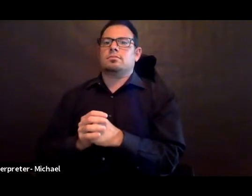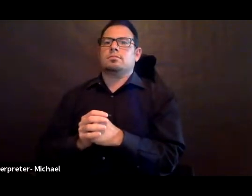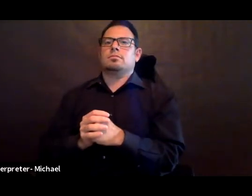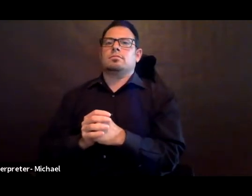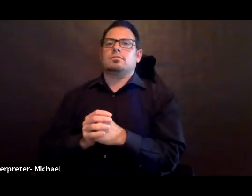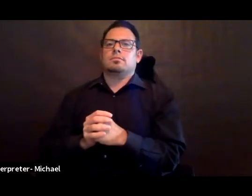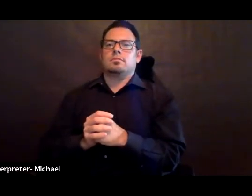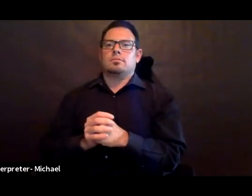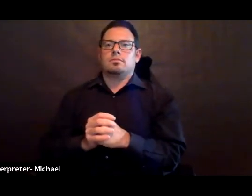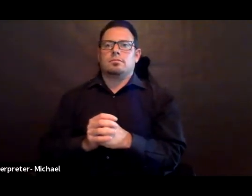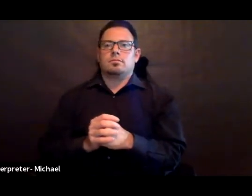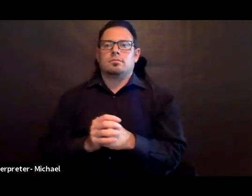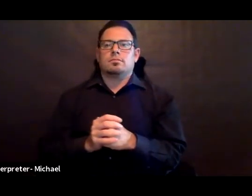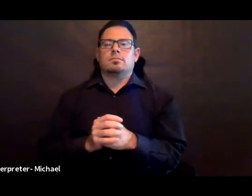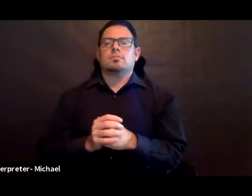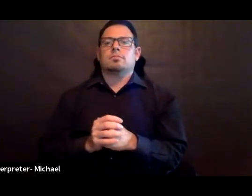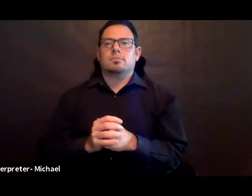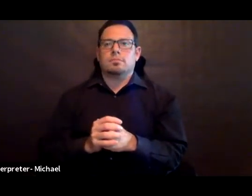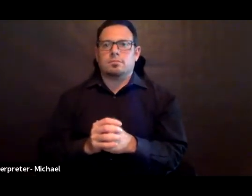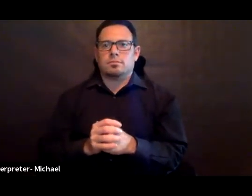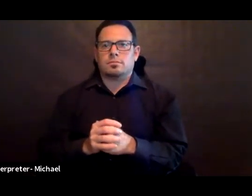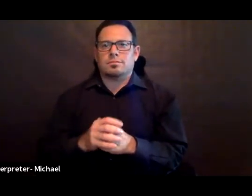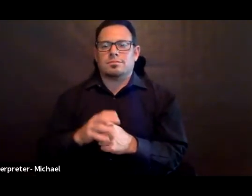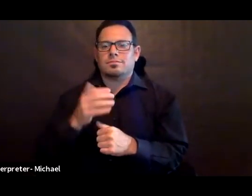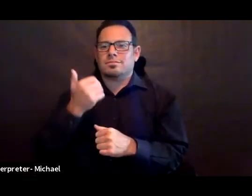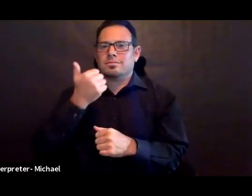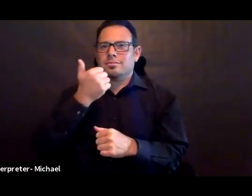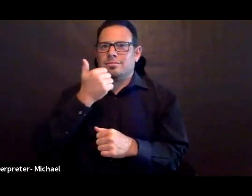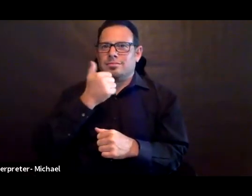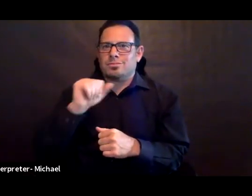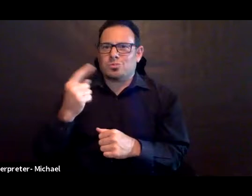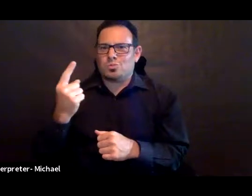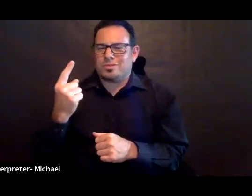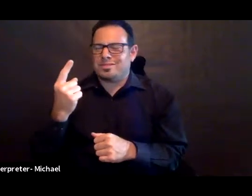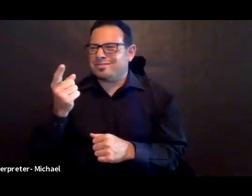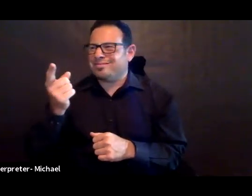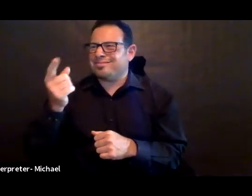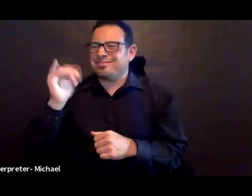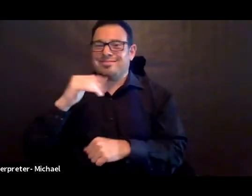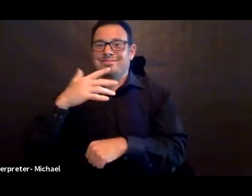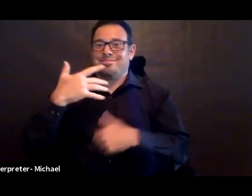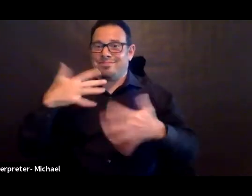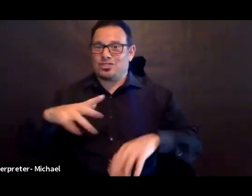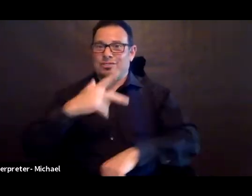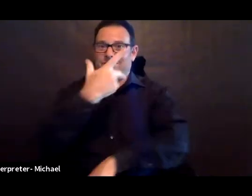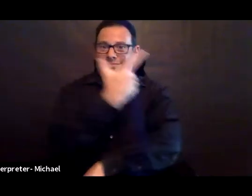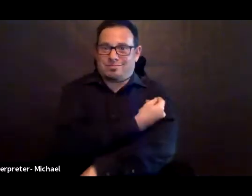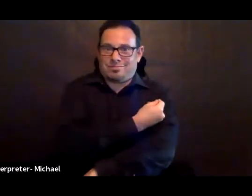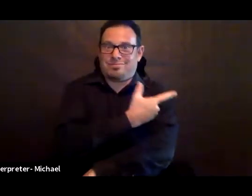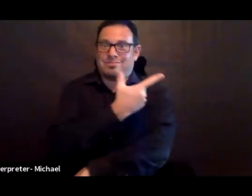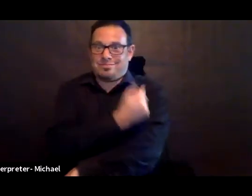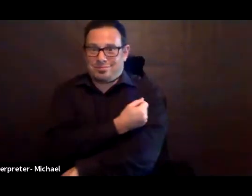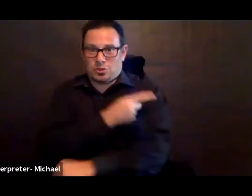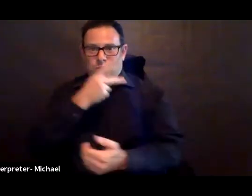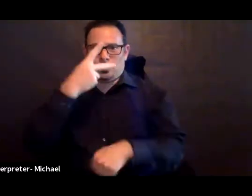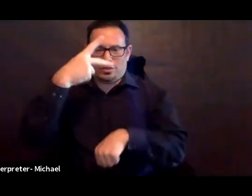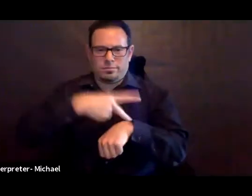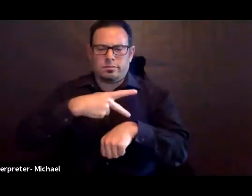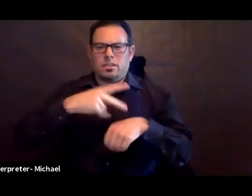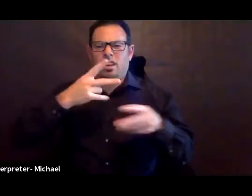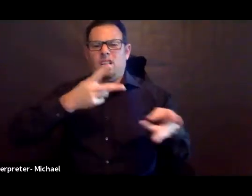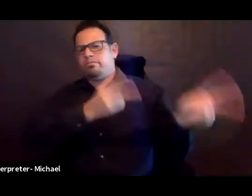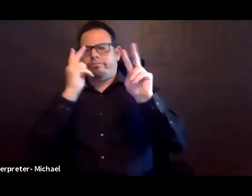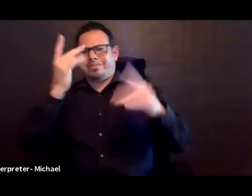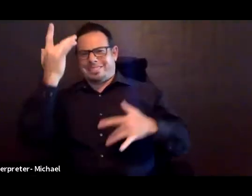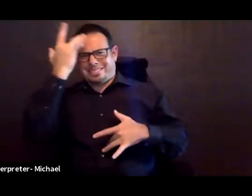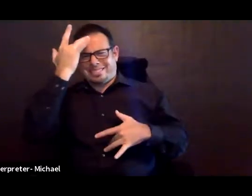breakthrough. And even with that very complete capturing, our data still